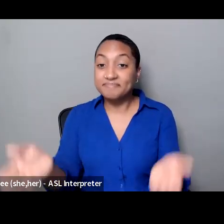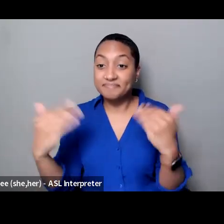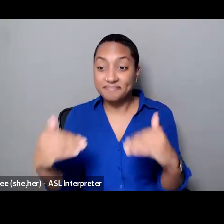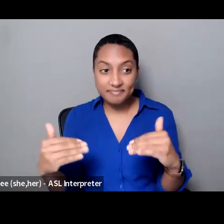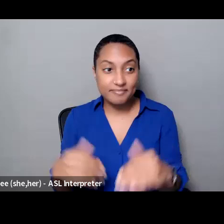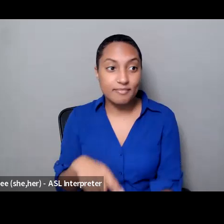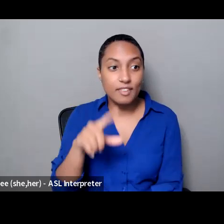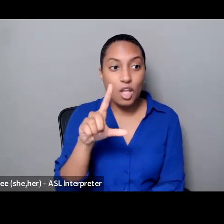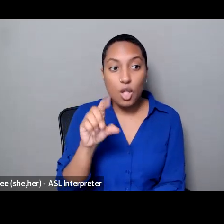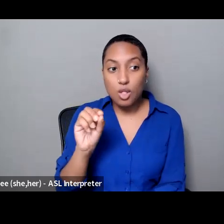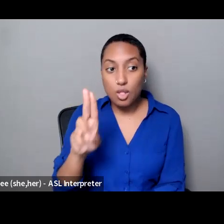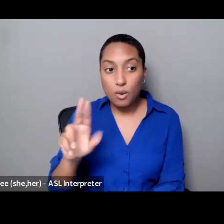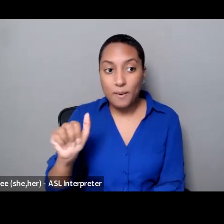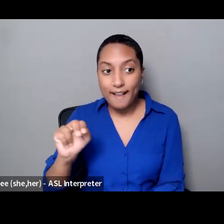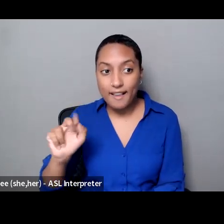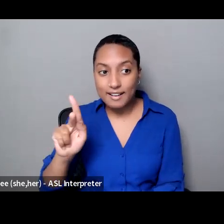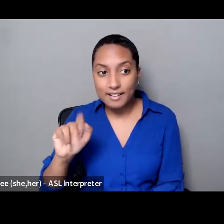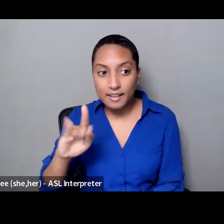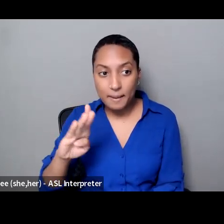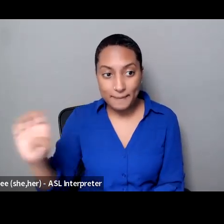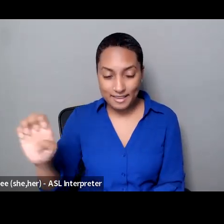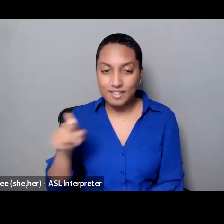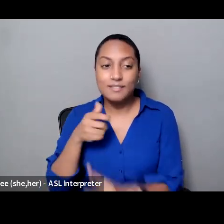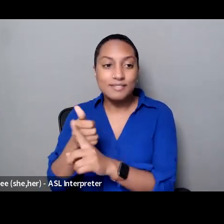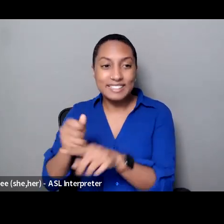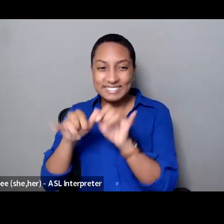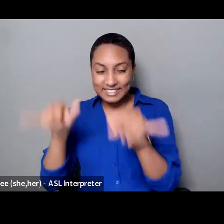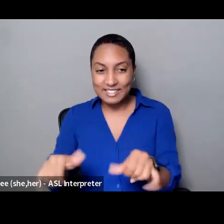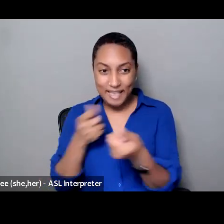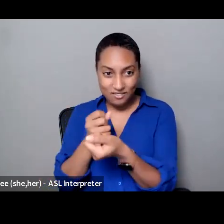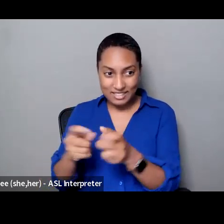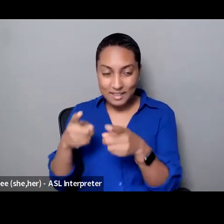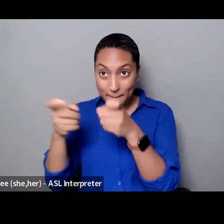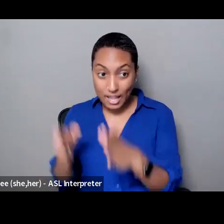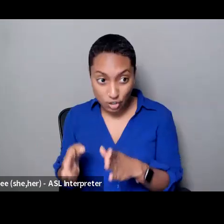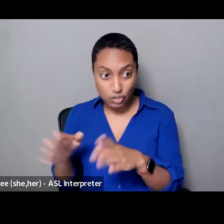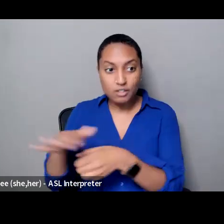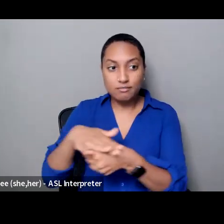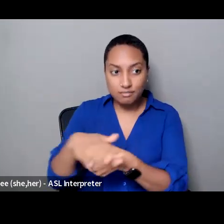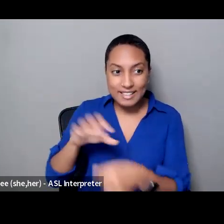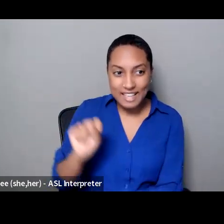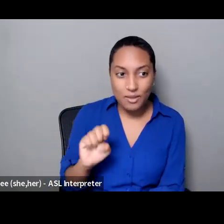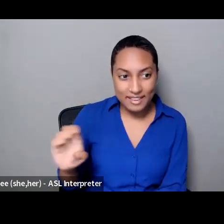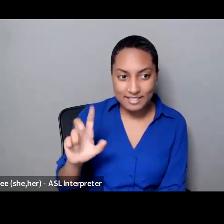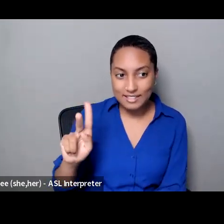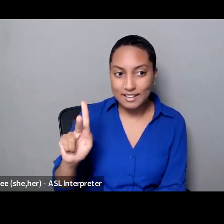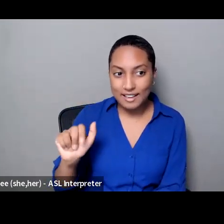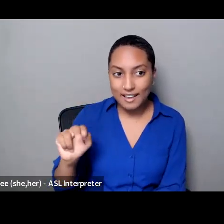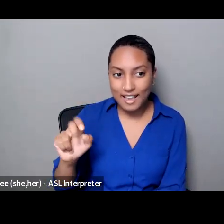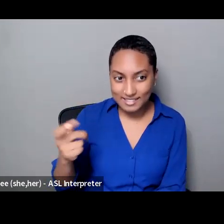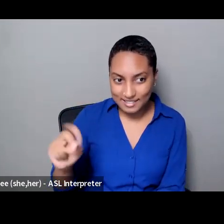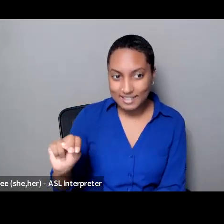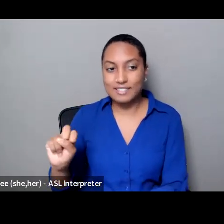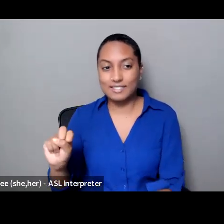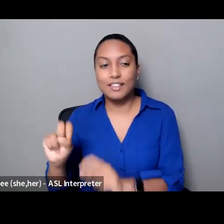Kibbe, who is Systems Advocacy Manager at Southeast Kansas Independent Living Resource Center. She's